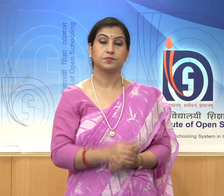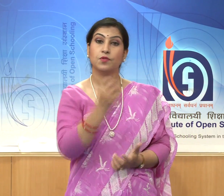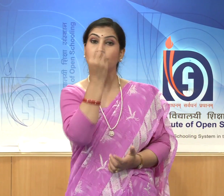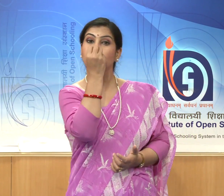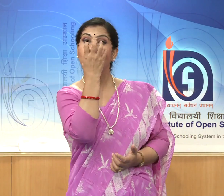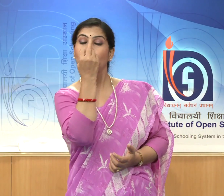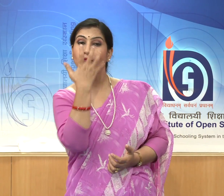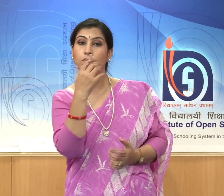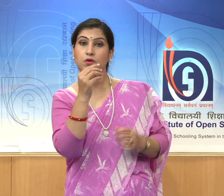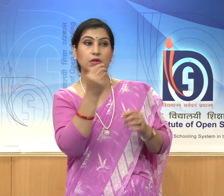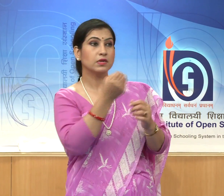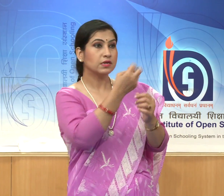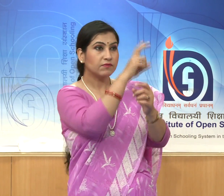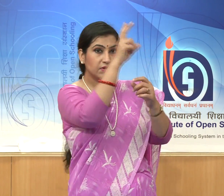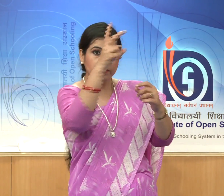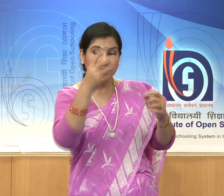rows of figures